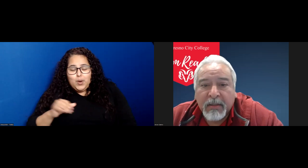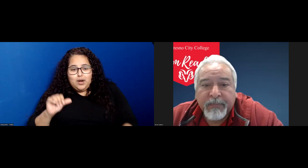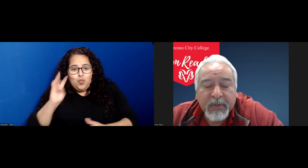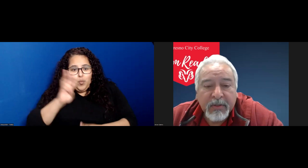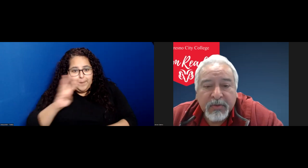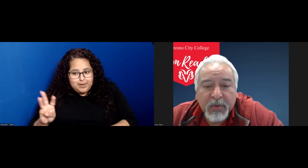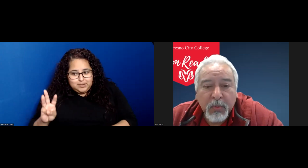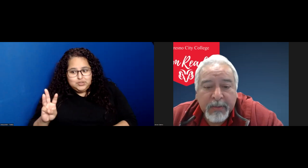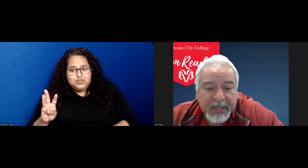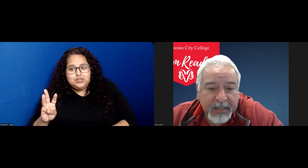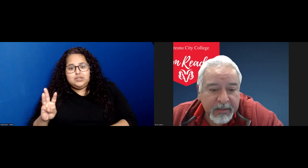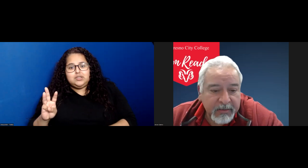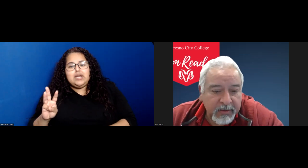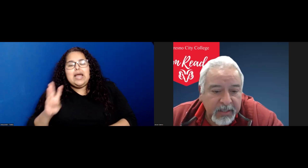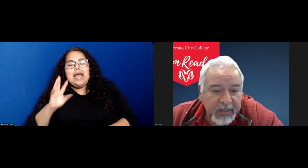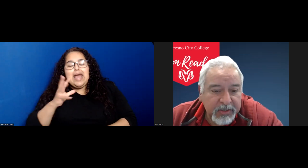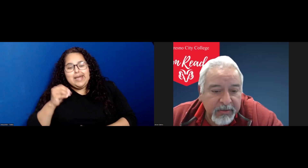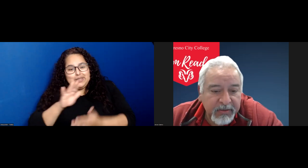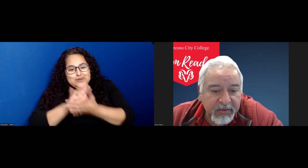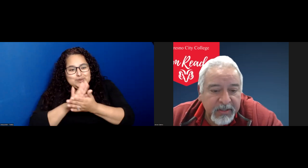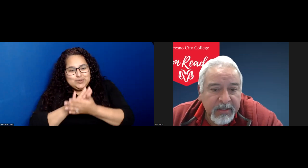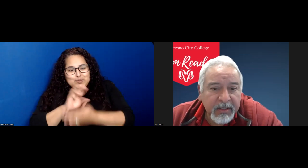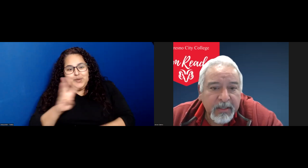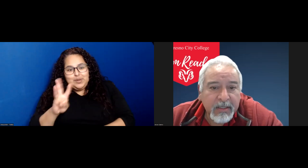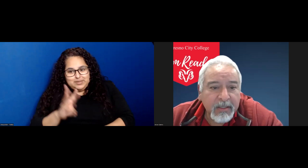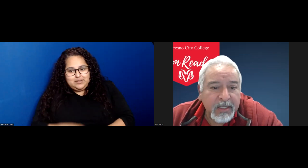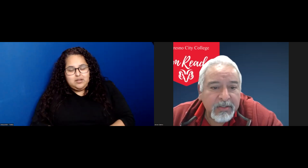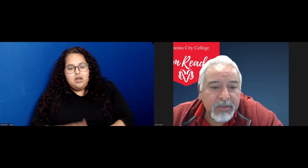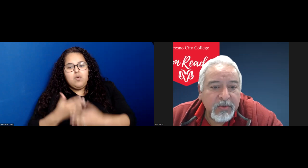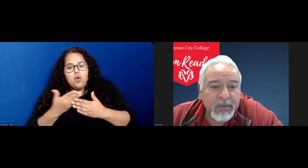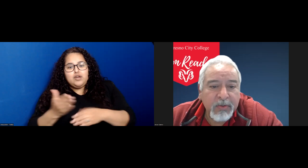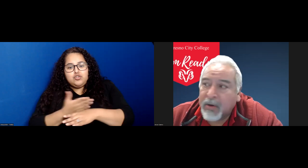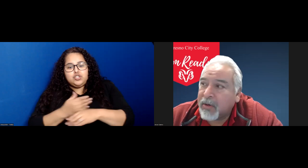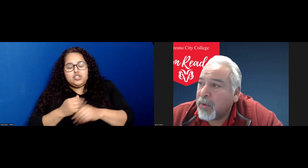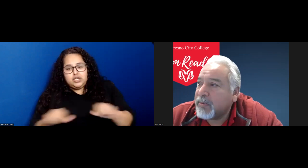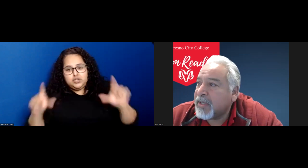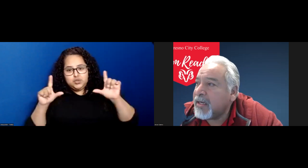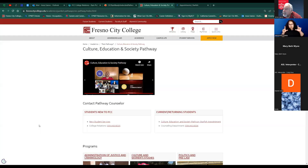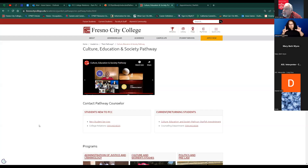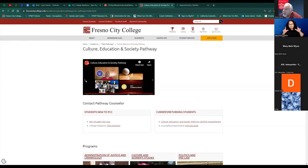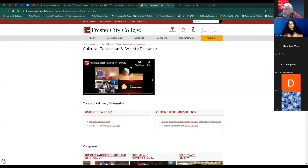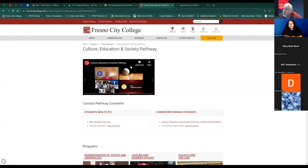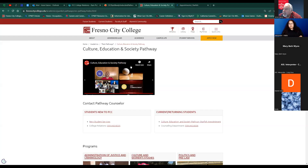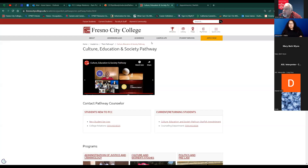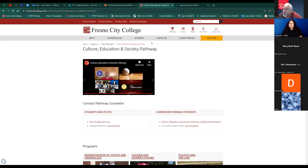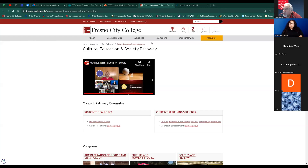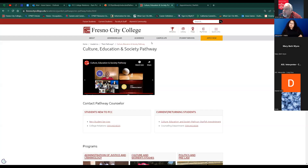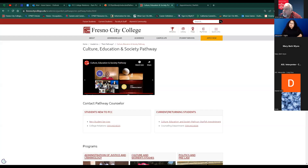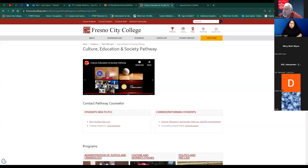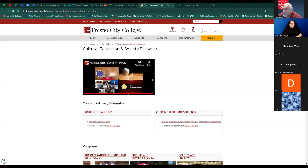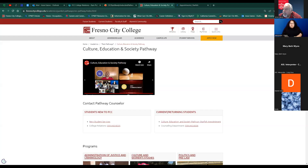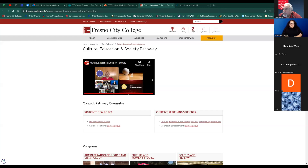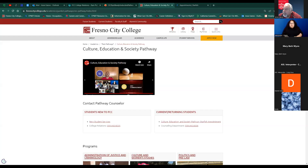our school website. So let me share the screen that shows you our website. So let's start